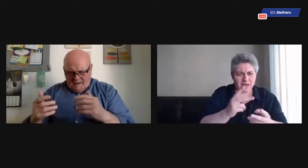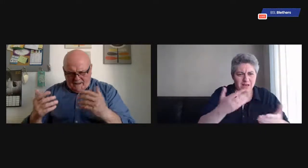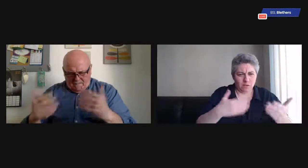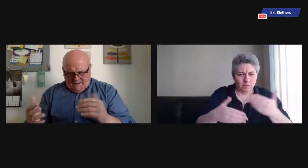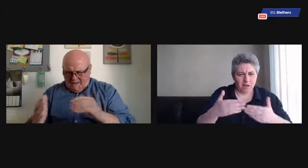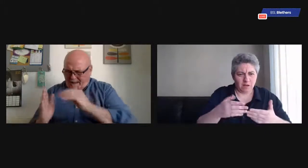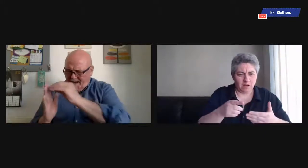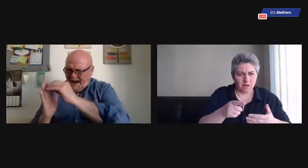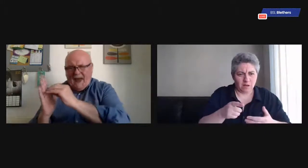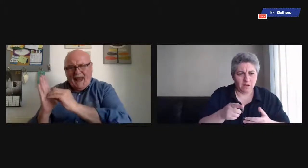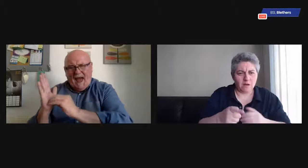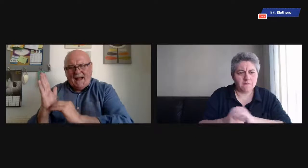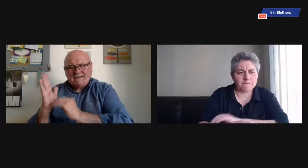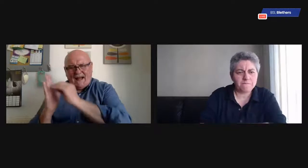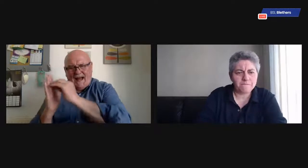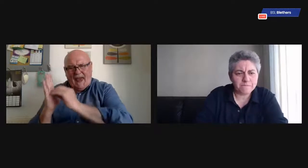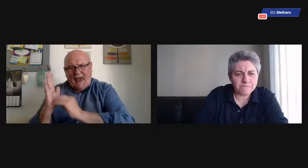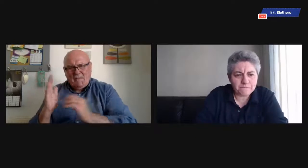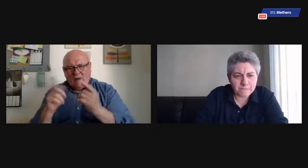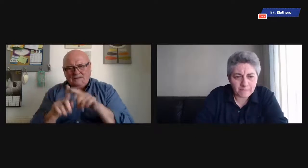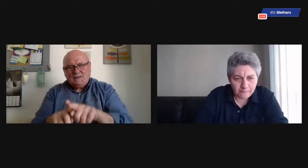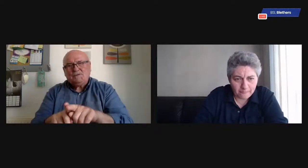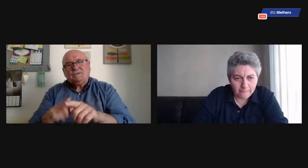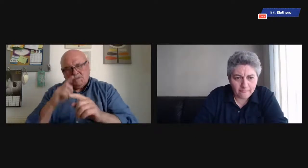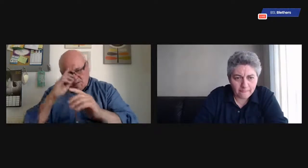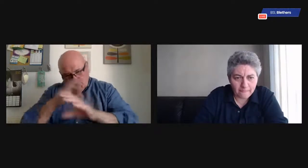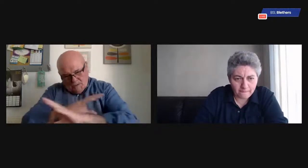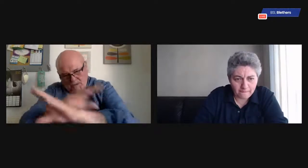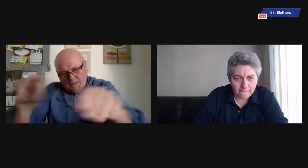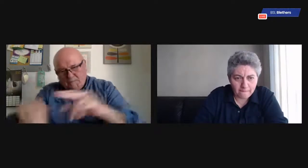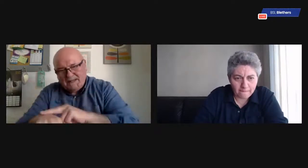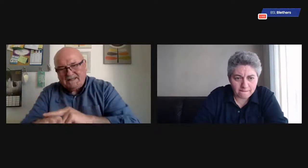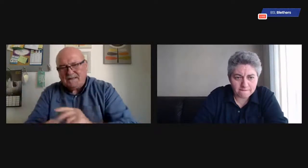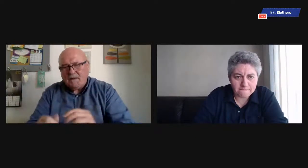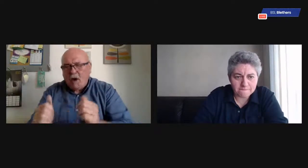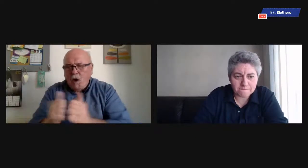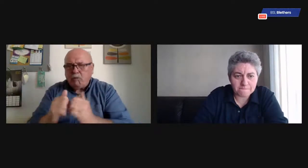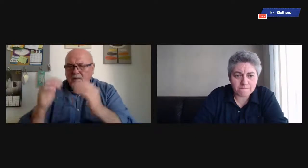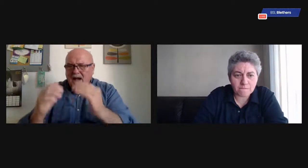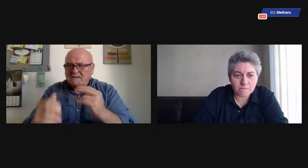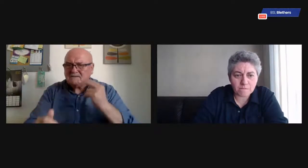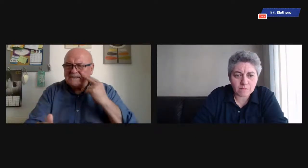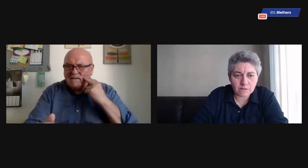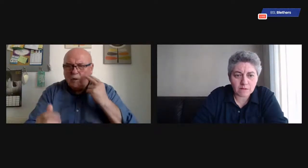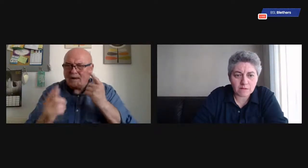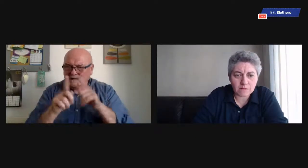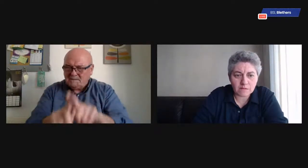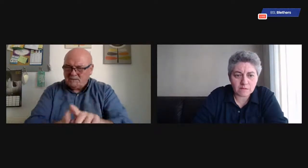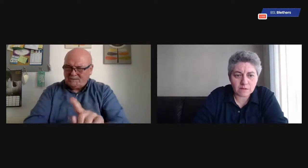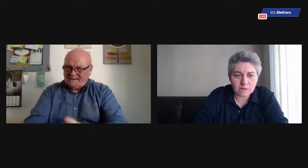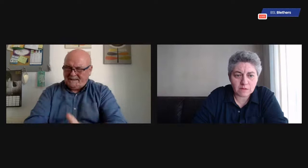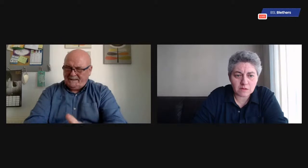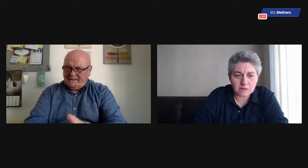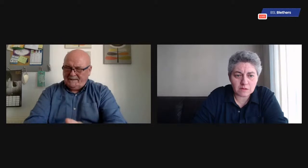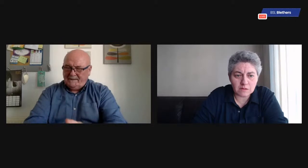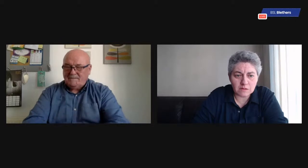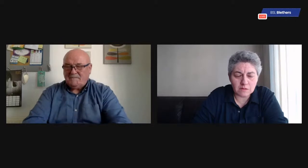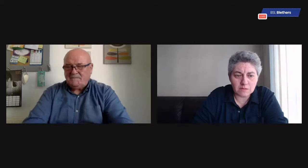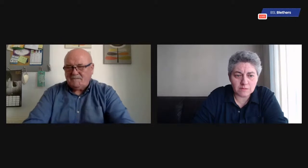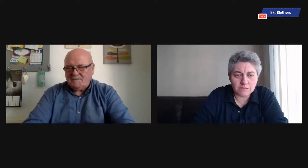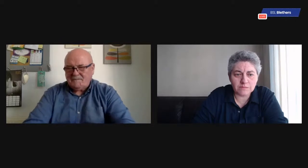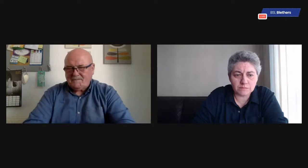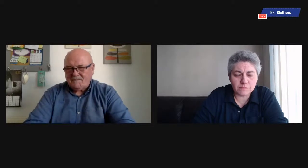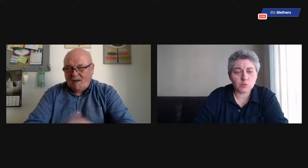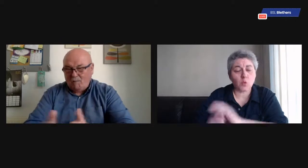can't sign. So, yeah. Well, as I said, there's guidelines there that the police have